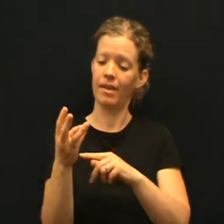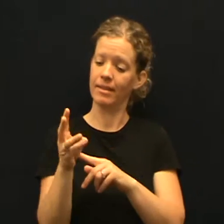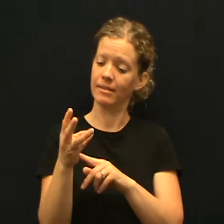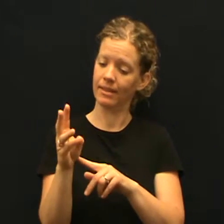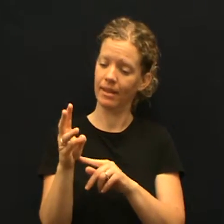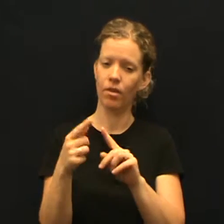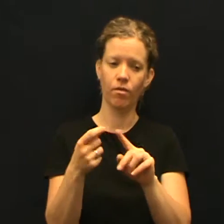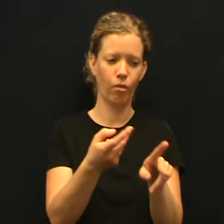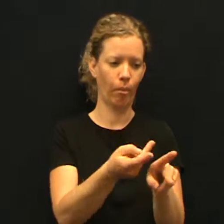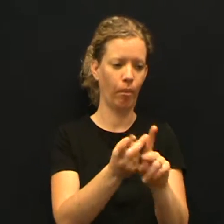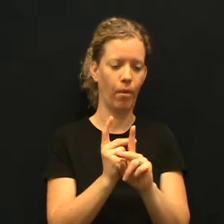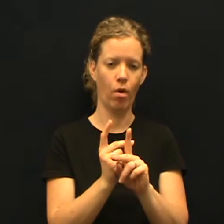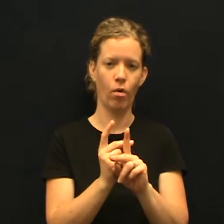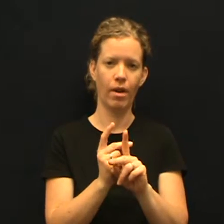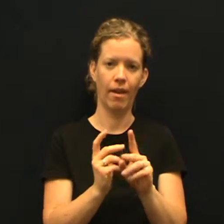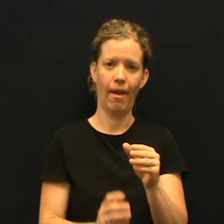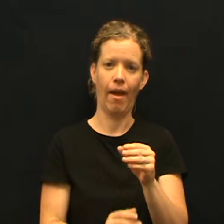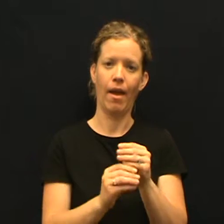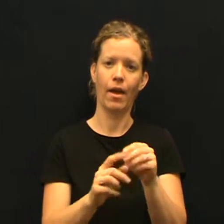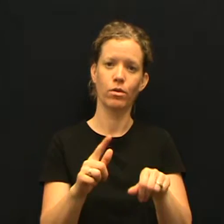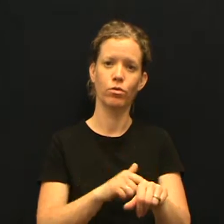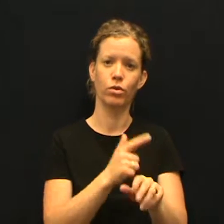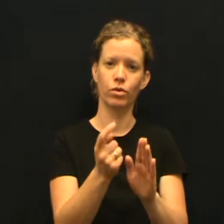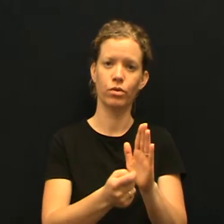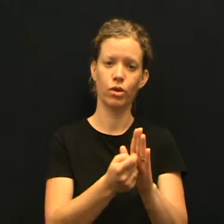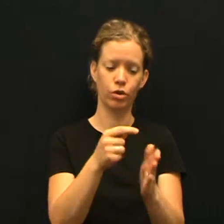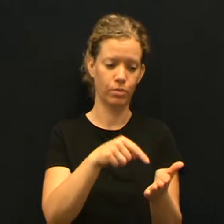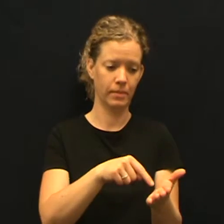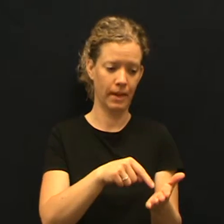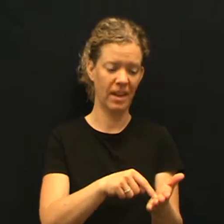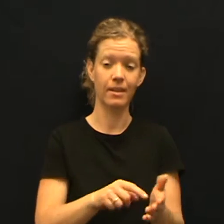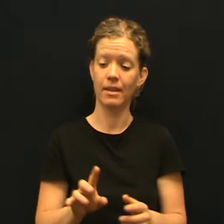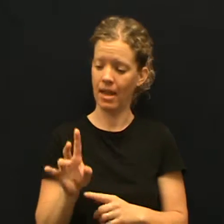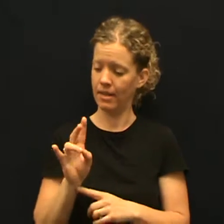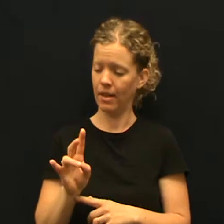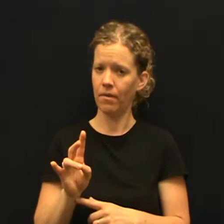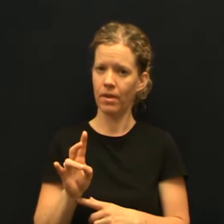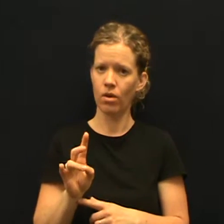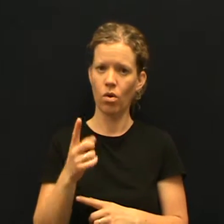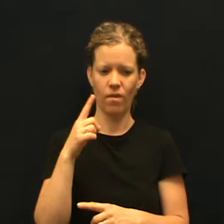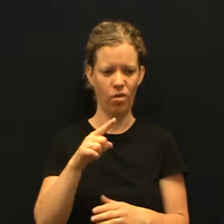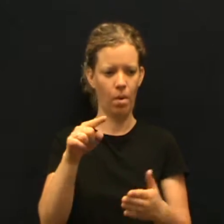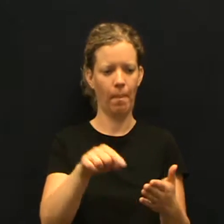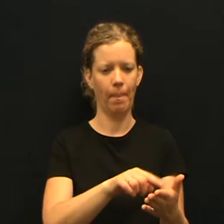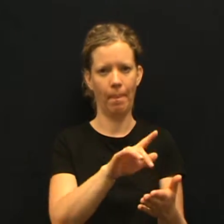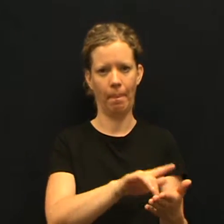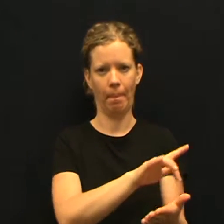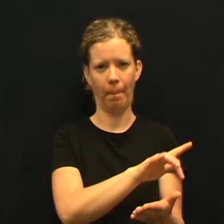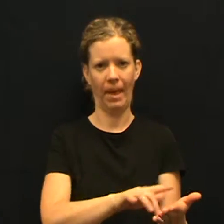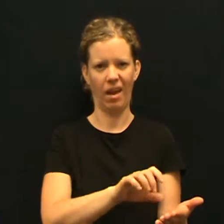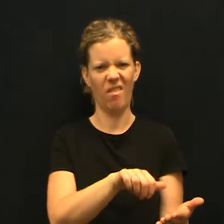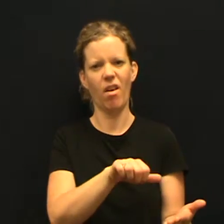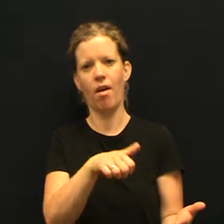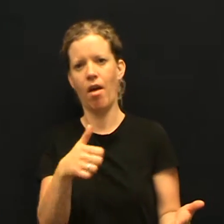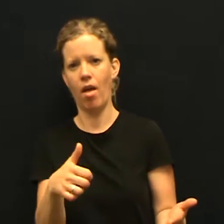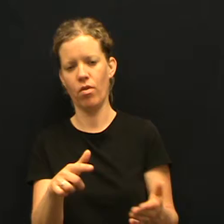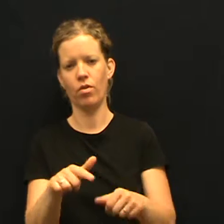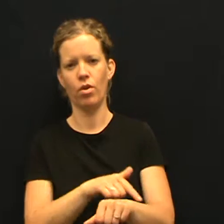additional long-term debt, and we used 7 for payoff of other long-term debt. So we get the feel now for